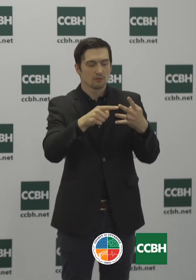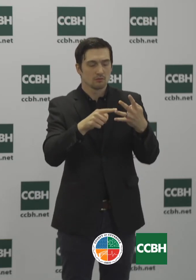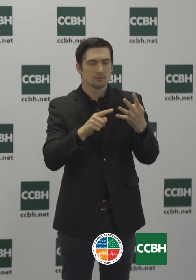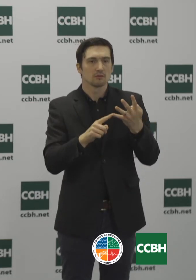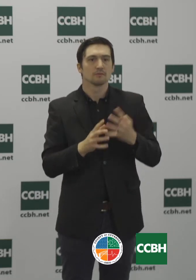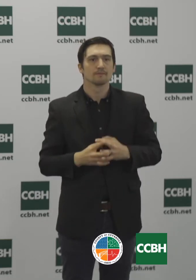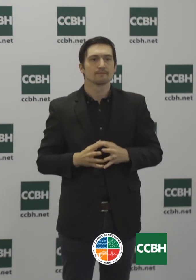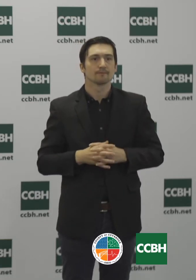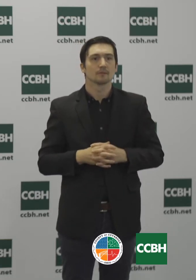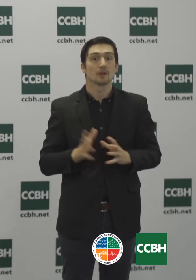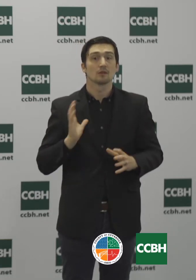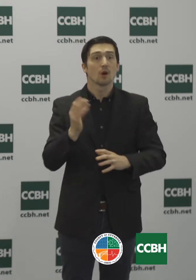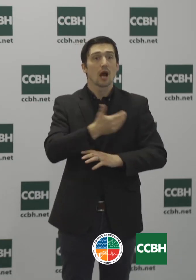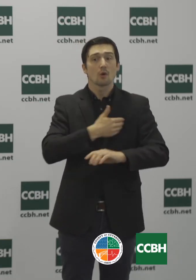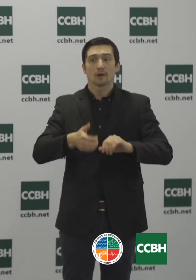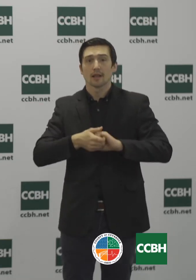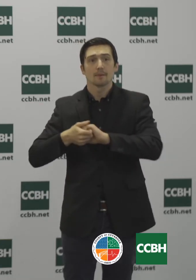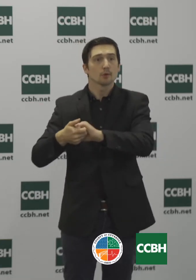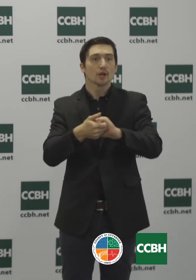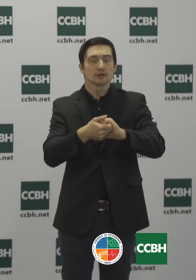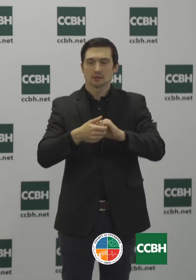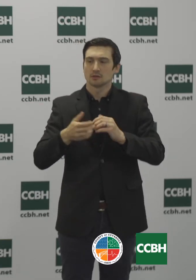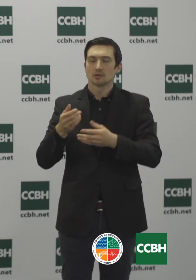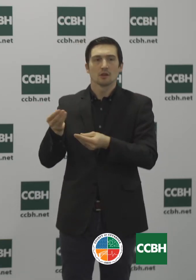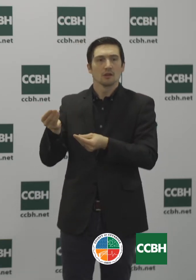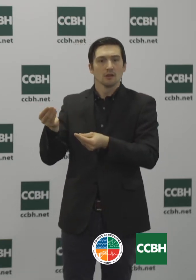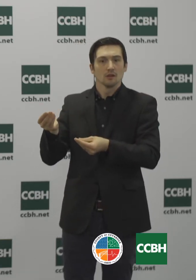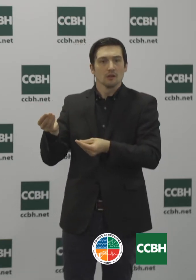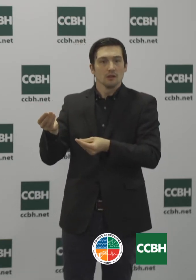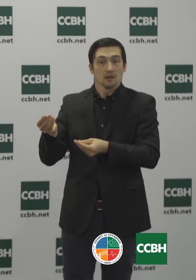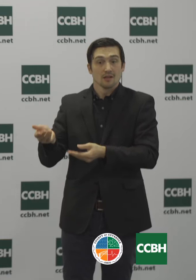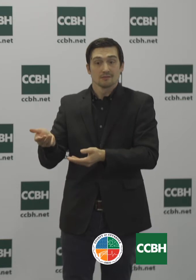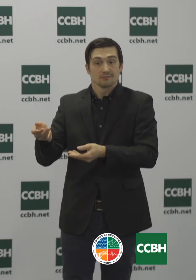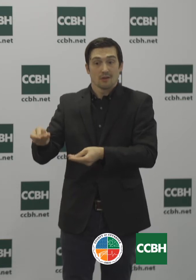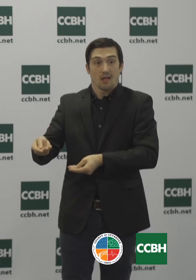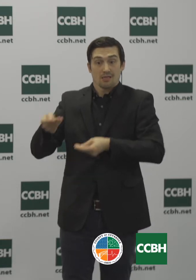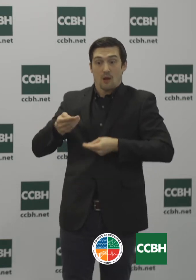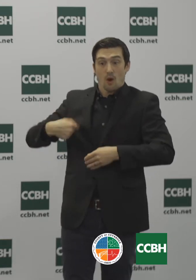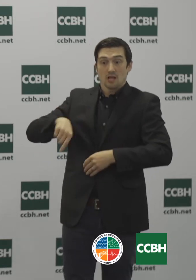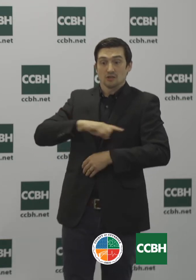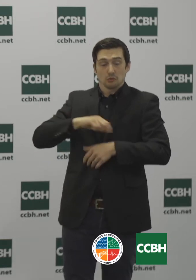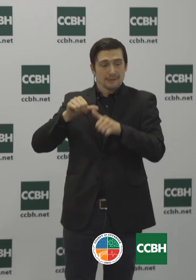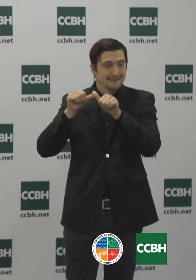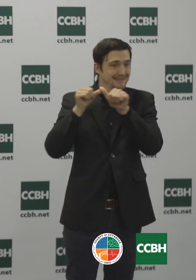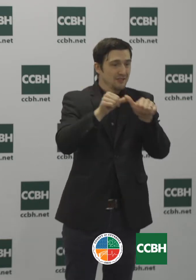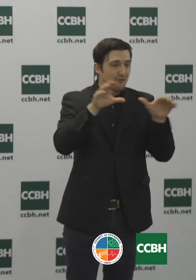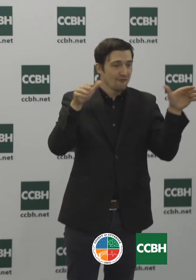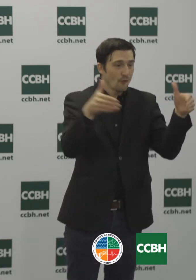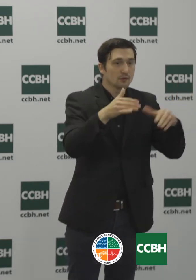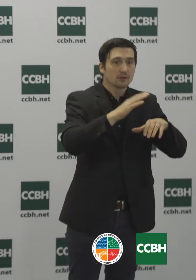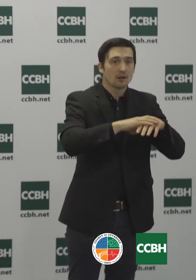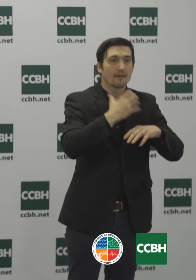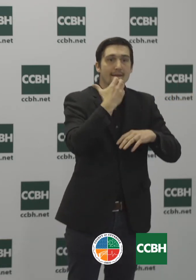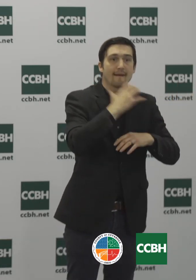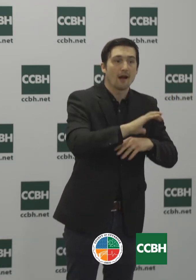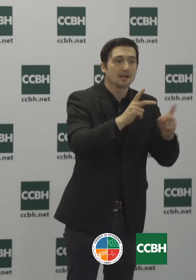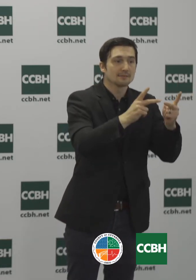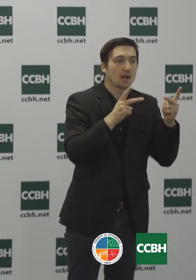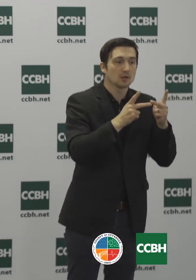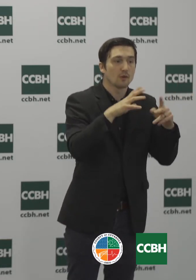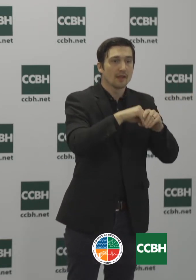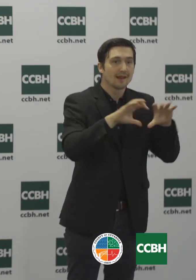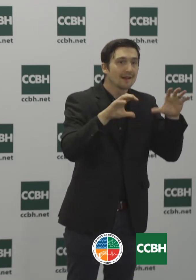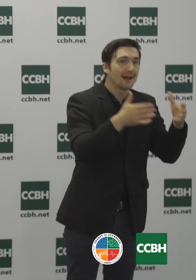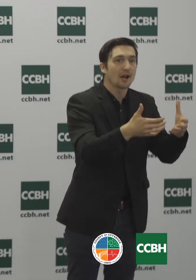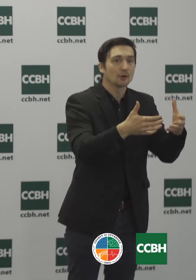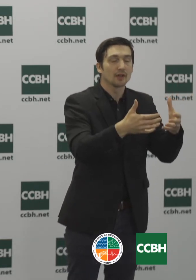our expanded collaboration will allow us to continue our focus on the detection of hotspots in congregate facilities.